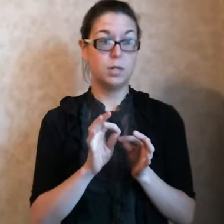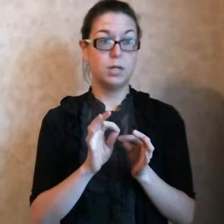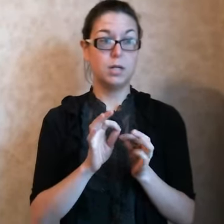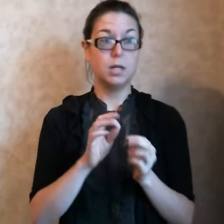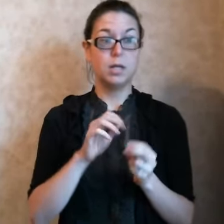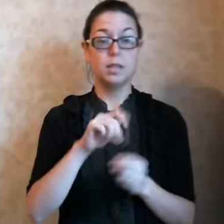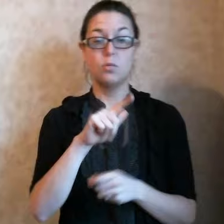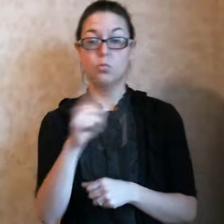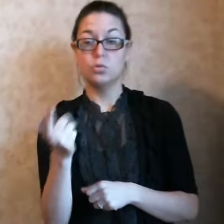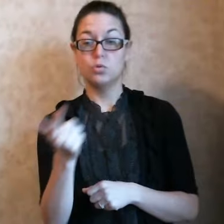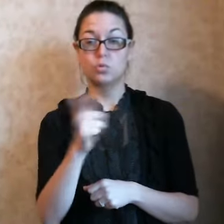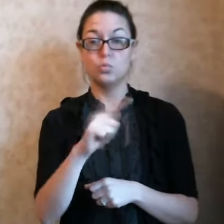and forth.